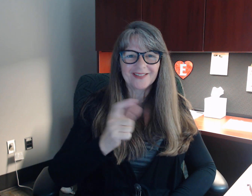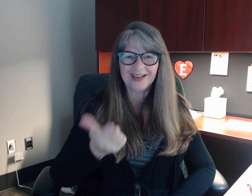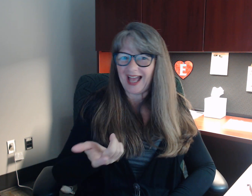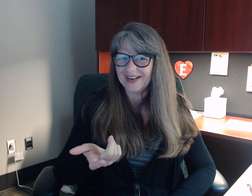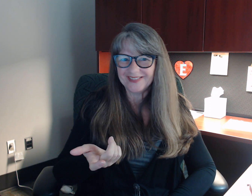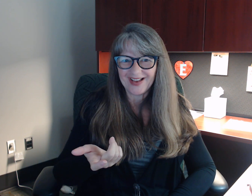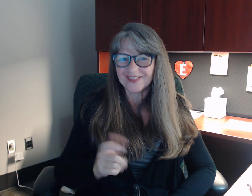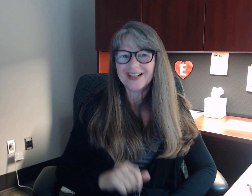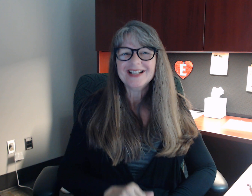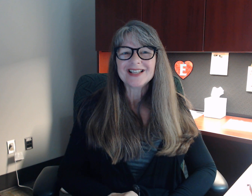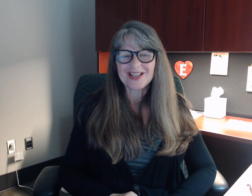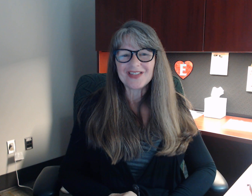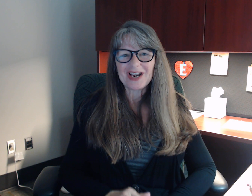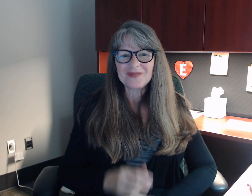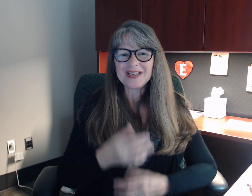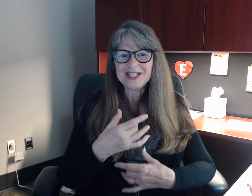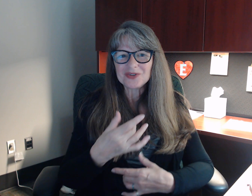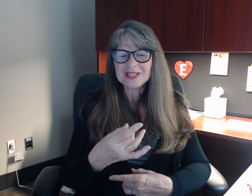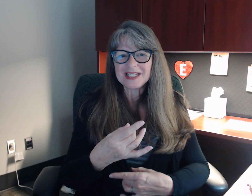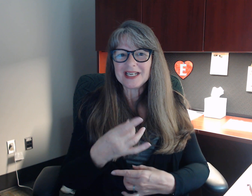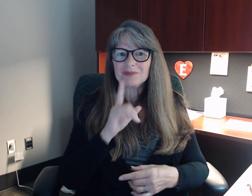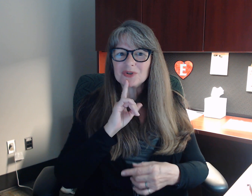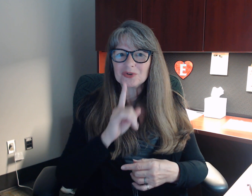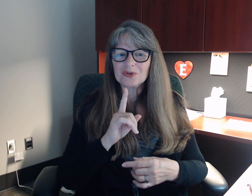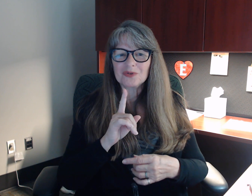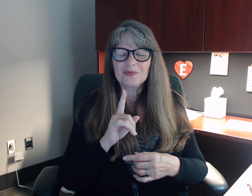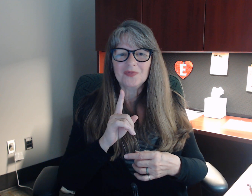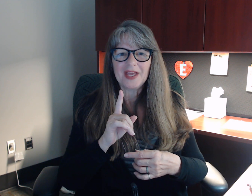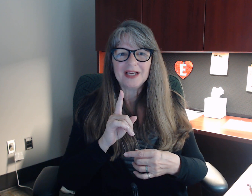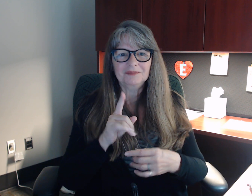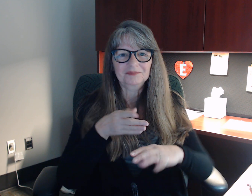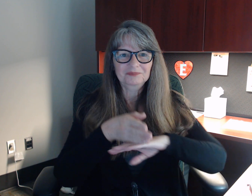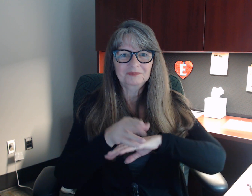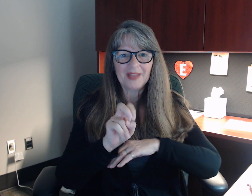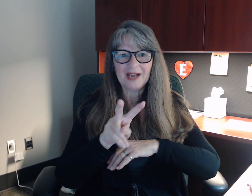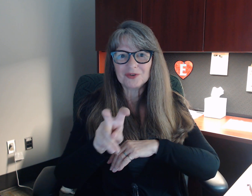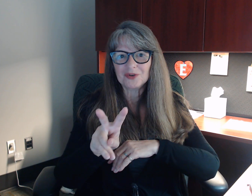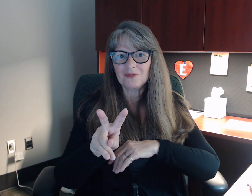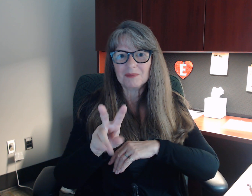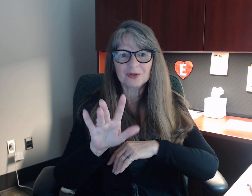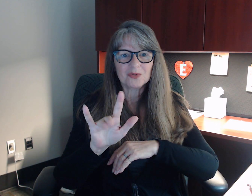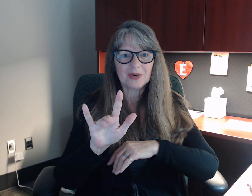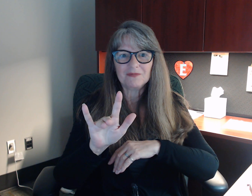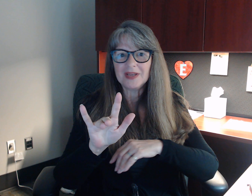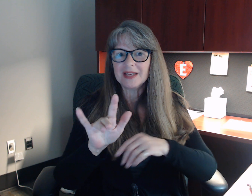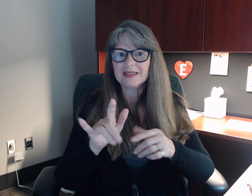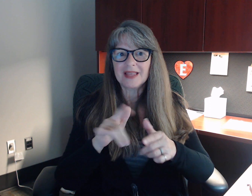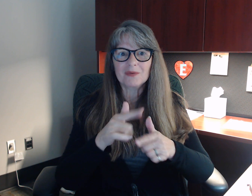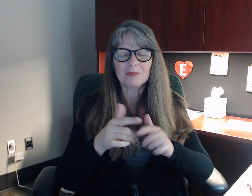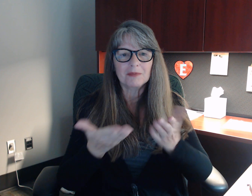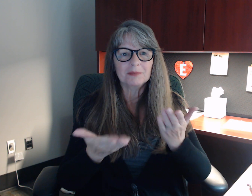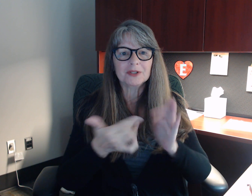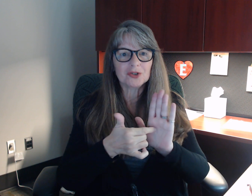I don't know. So that'll be interesting, and I'm sure that after November 25th, they will probably